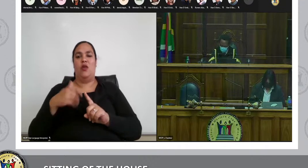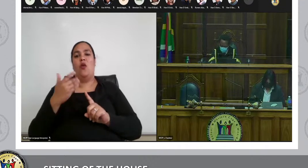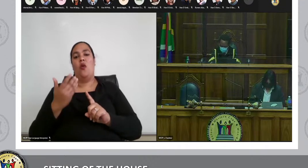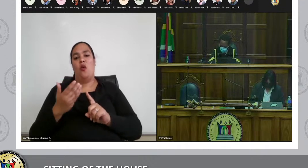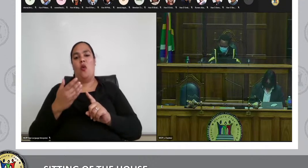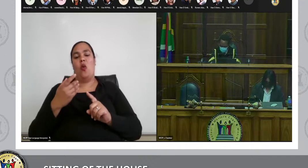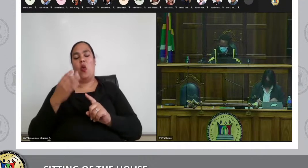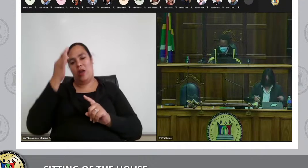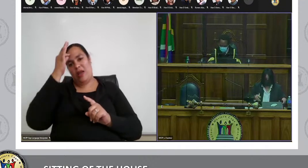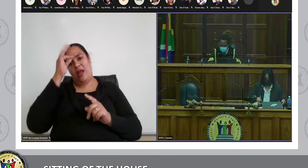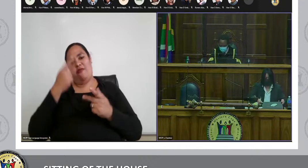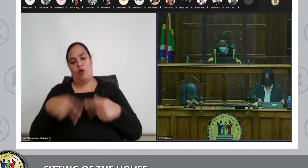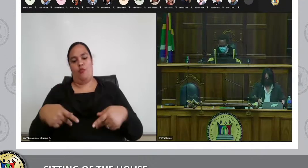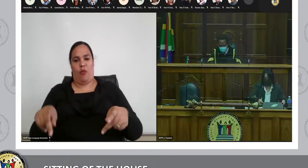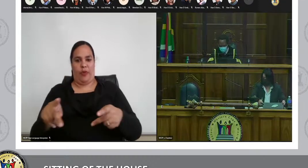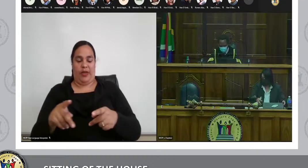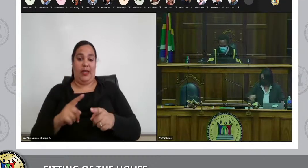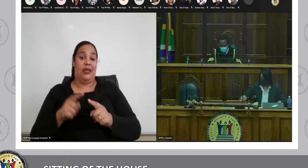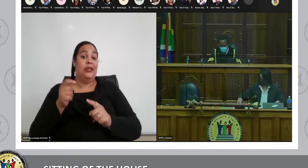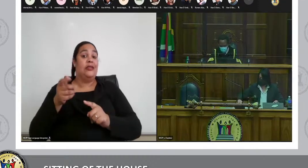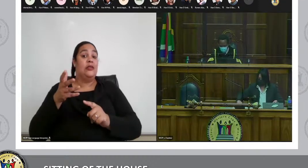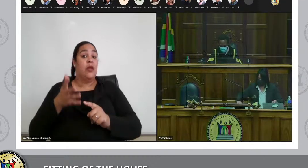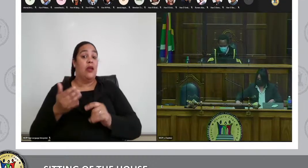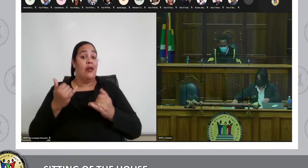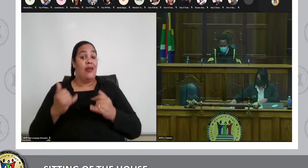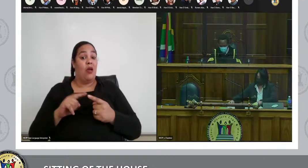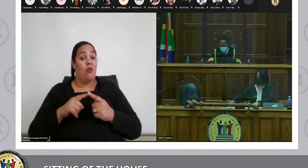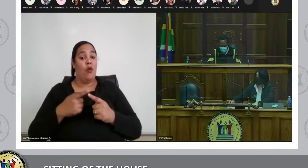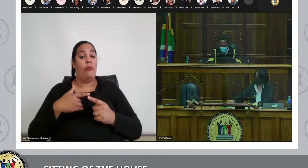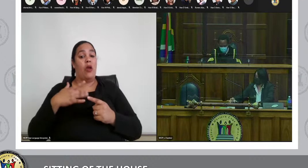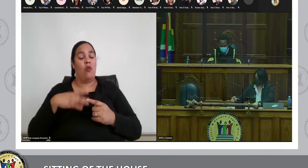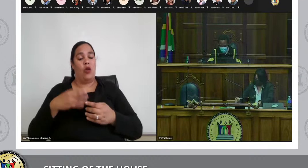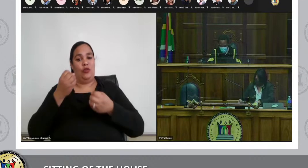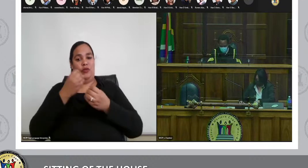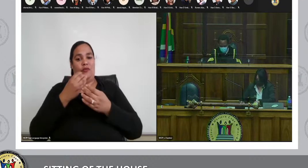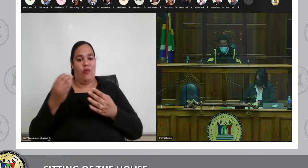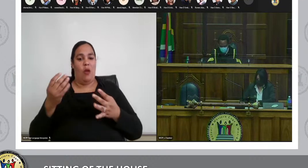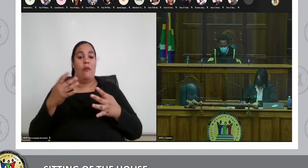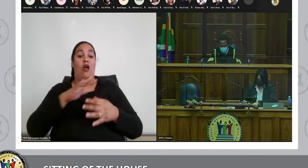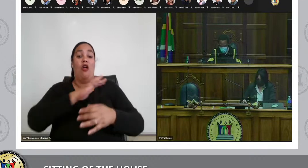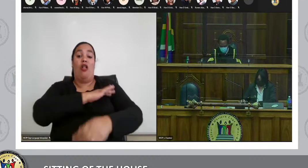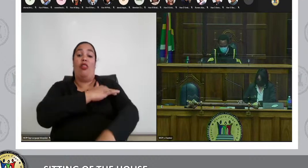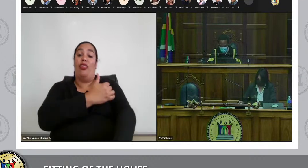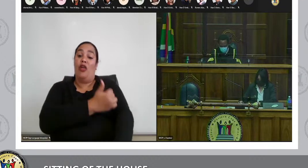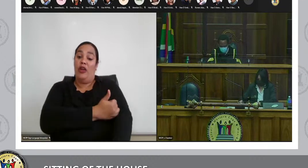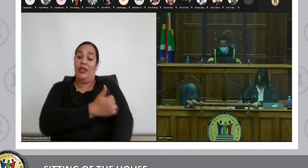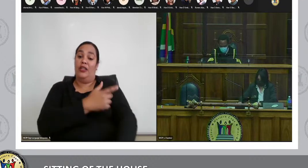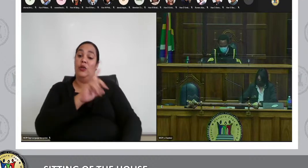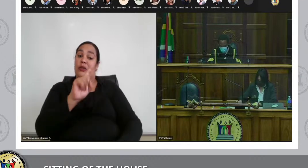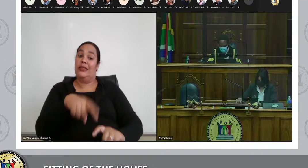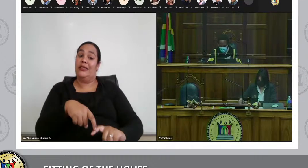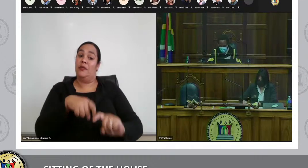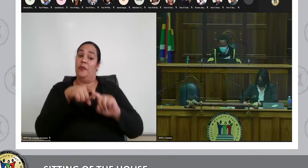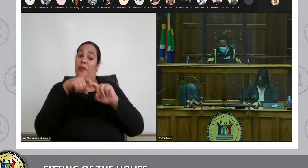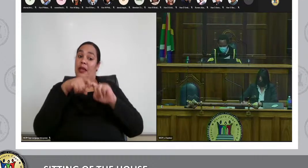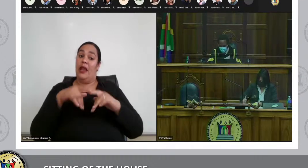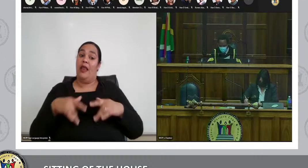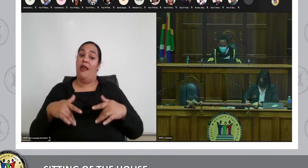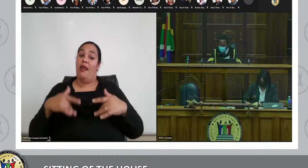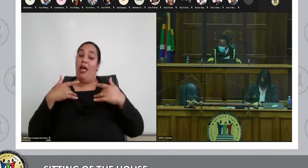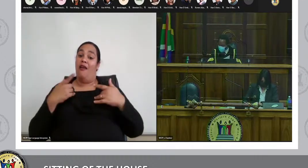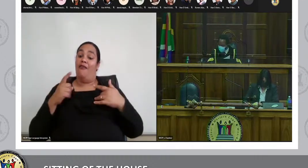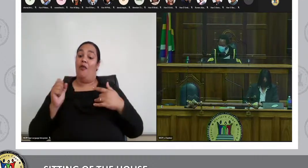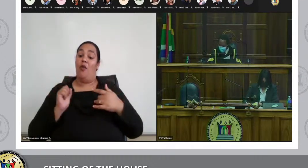state property. Speaker, I at this point want to emphasize that the authority to suspend lies with the